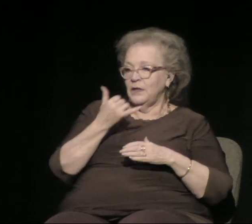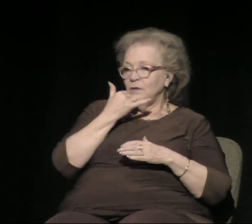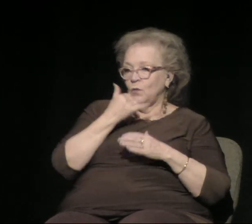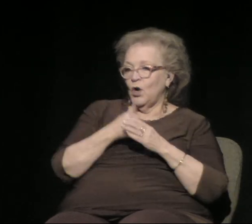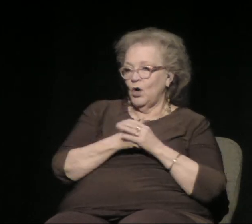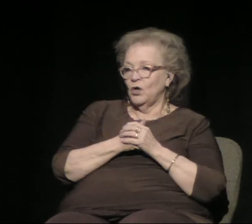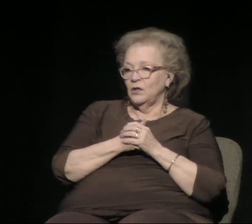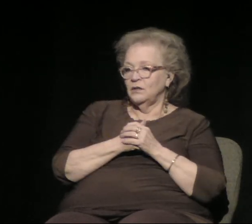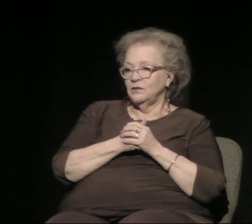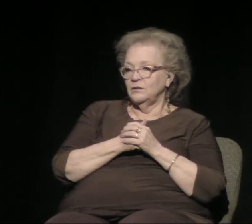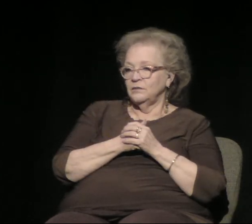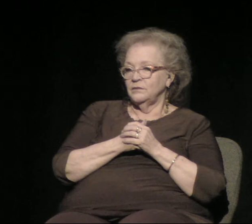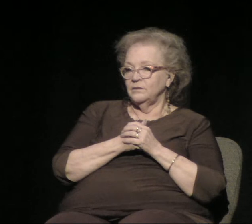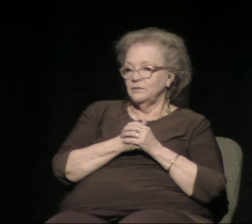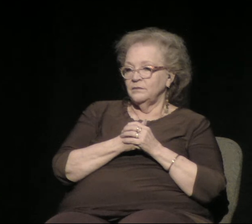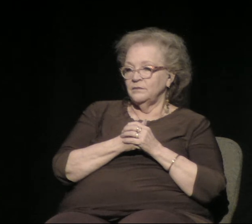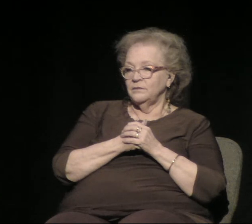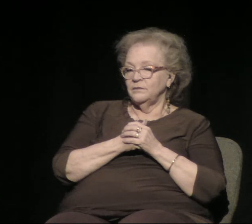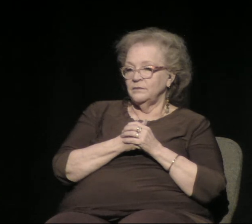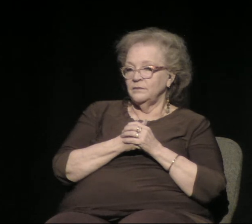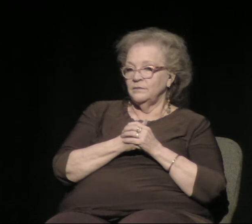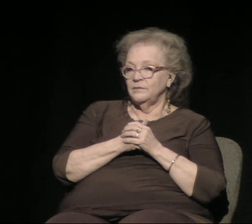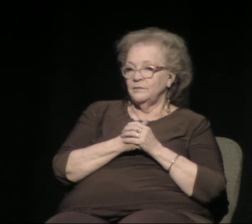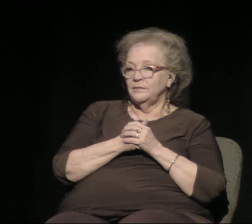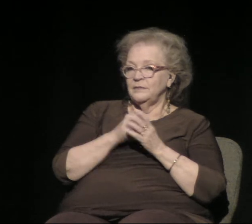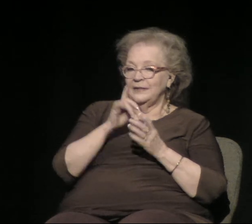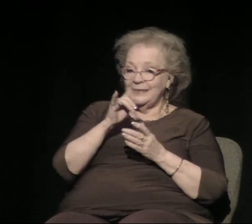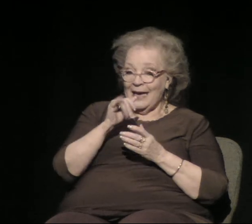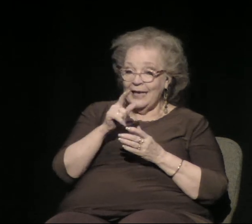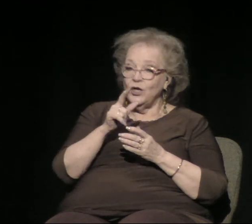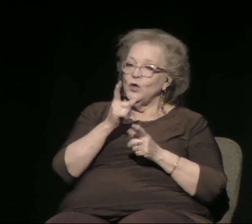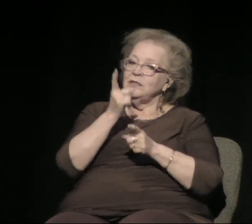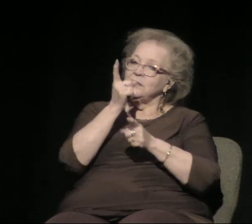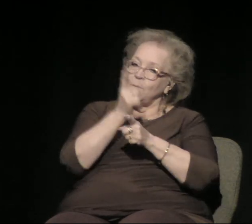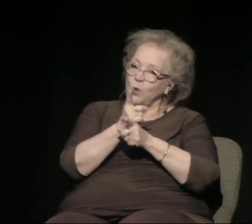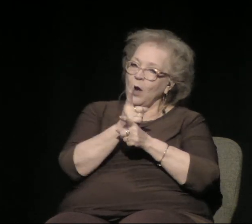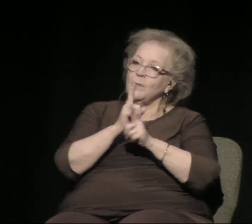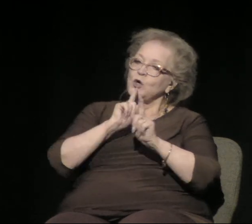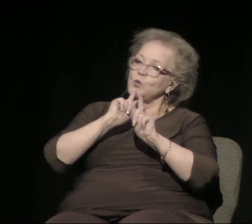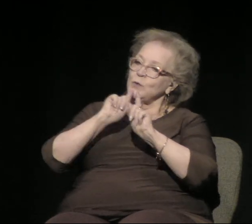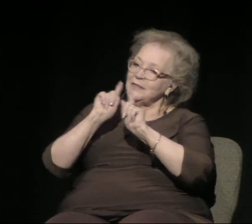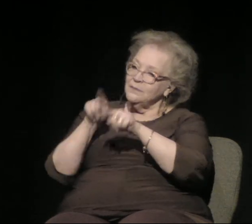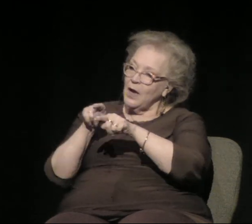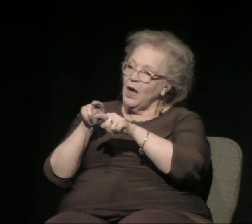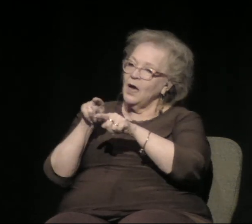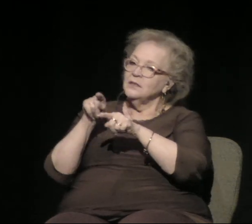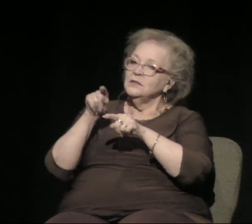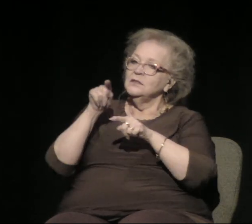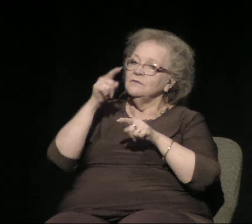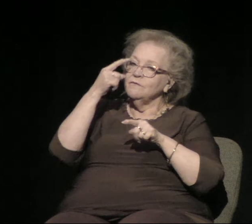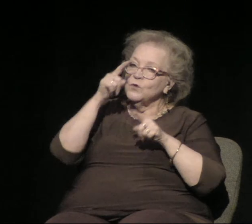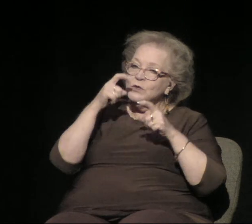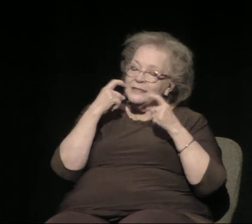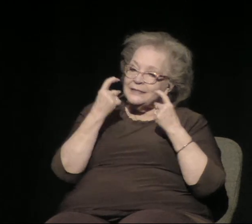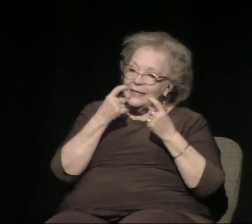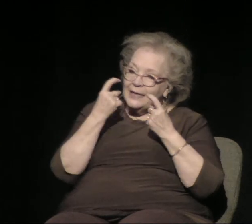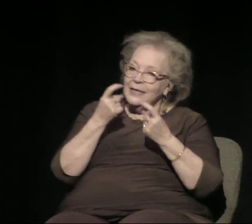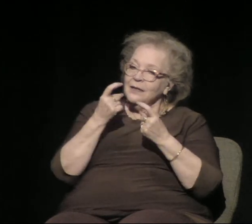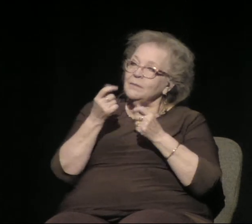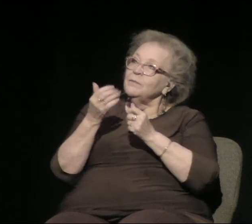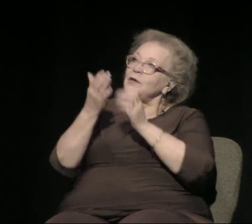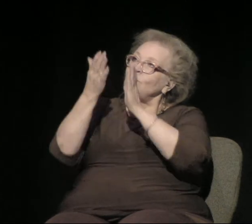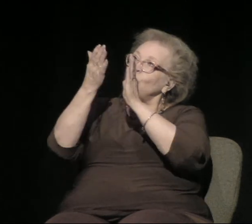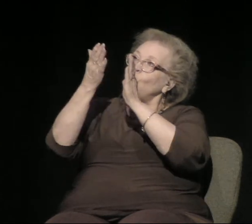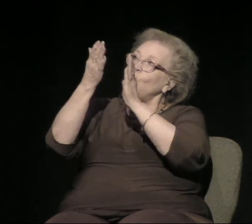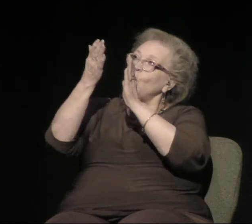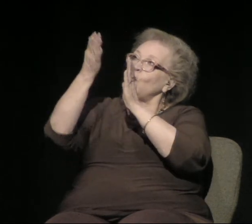wrong. And according to Daniel, it's a proper response to recognition of sin before a holy God.